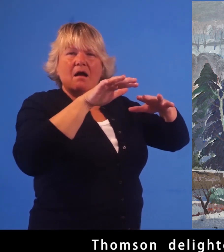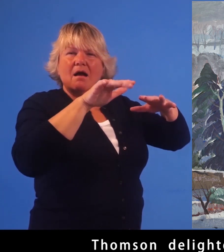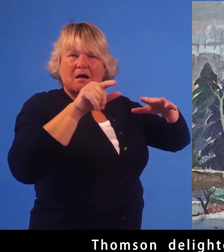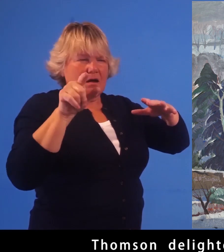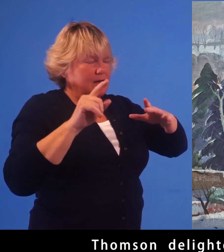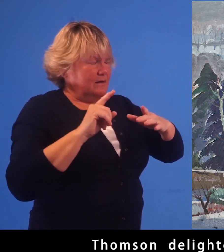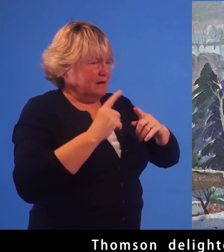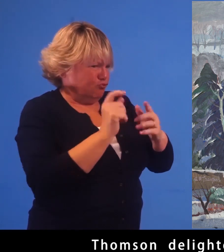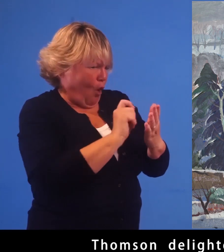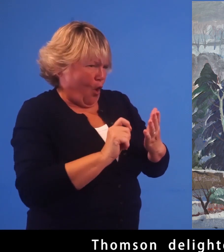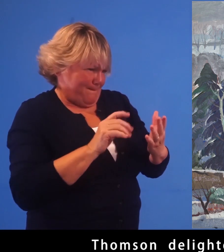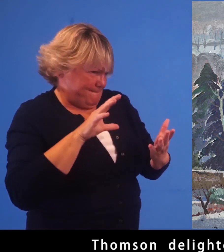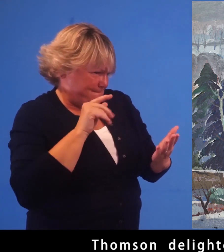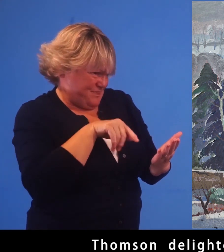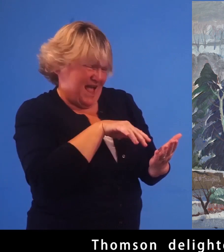immediate surroundings.